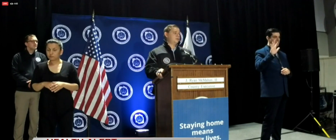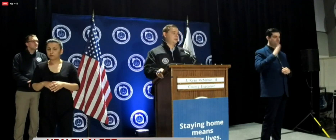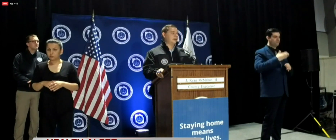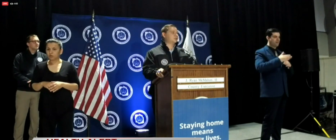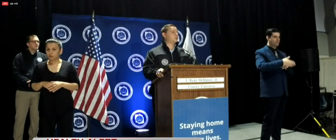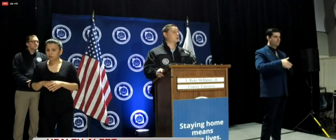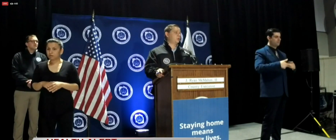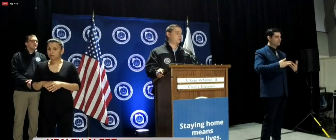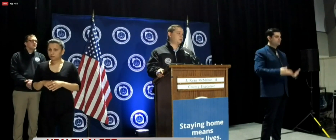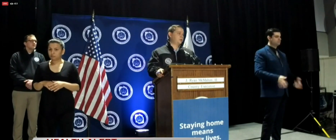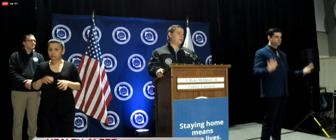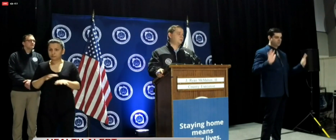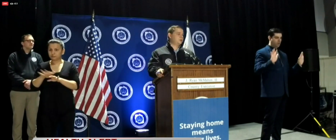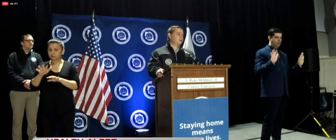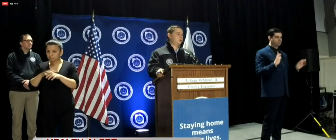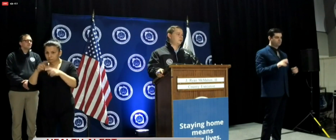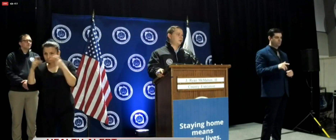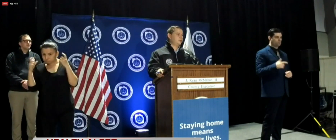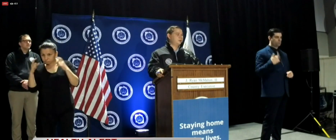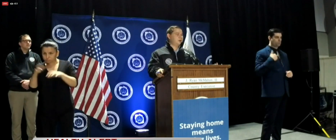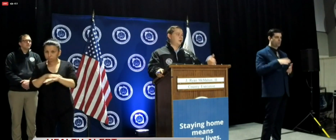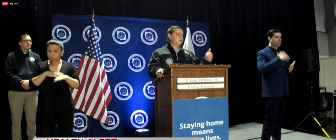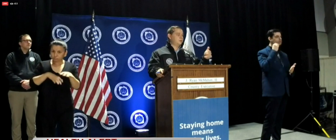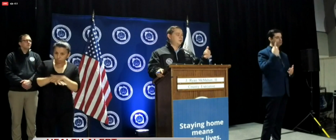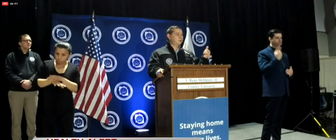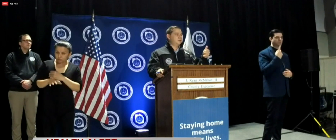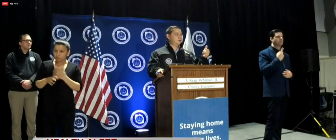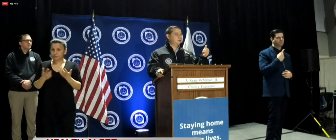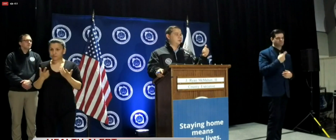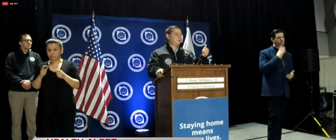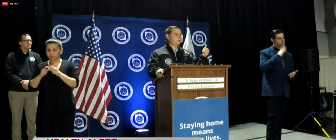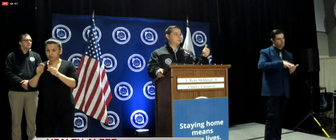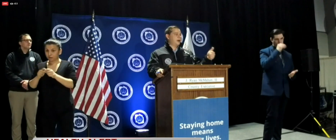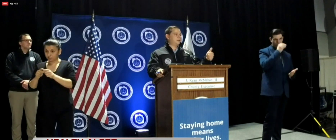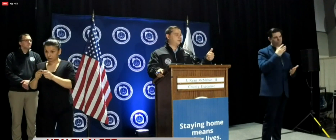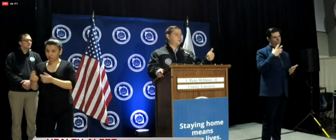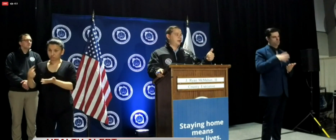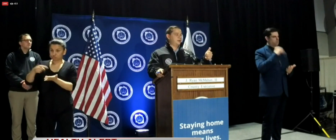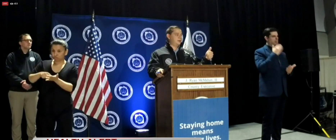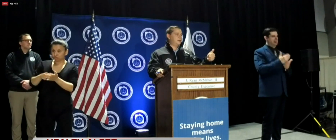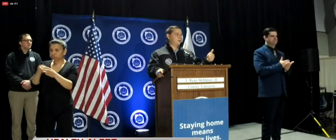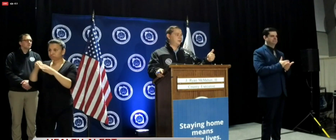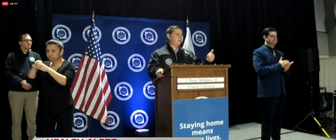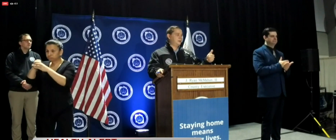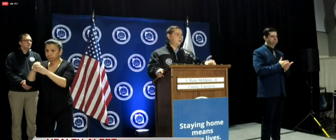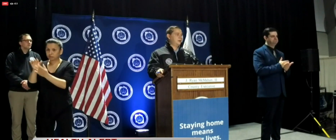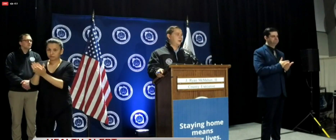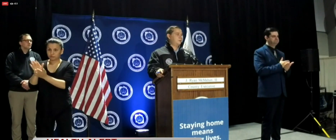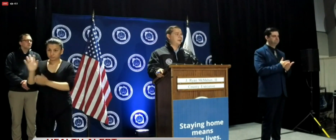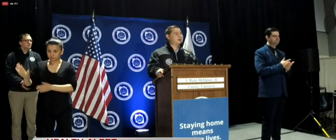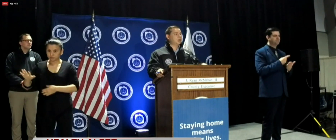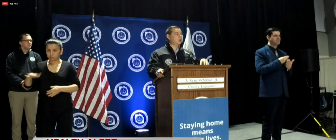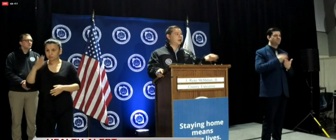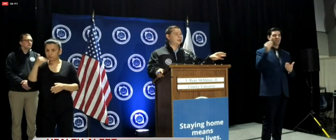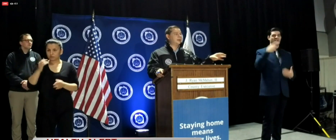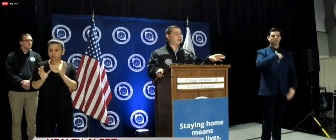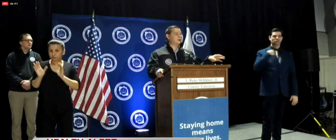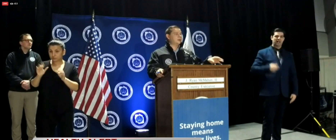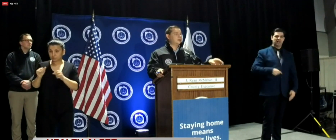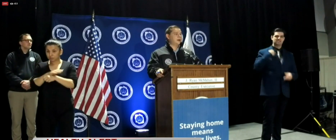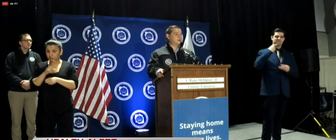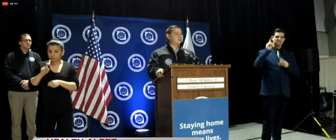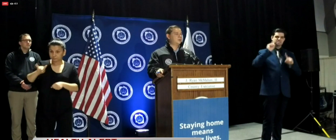of the entrepreneurs, because when everybody's buying them from China and Italy, not a good